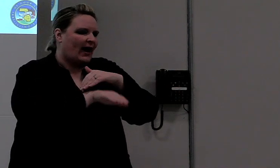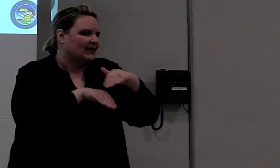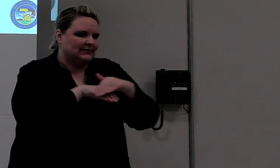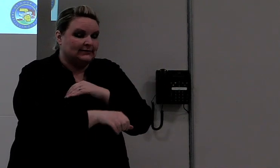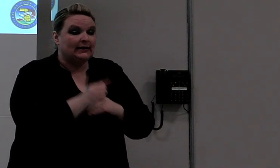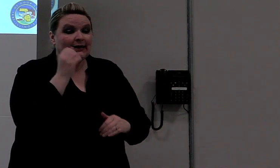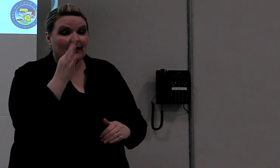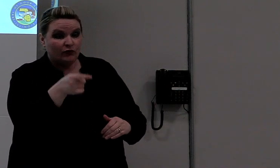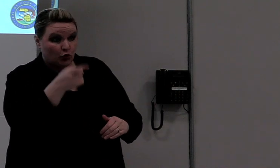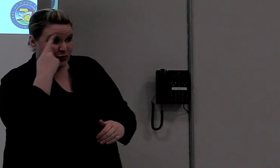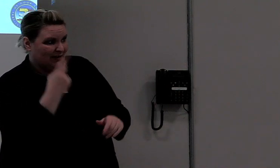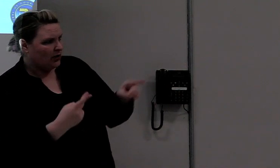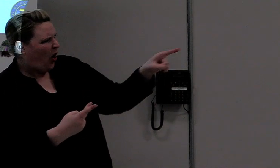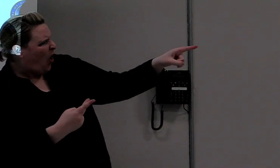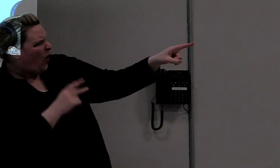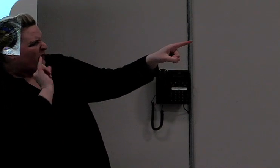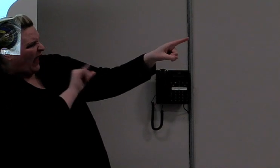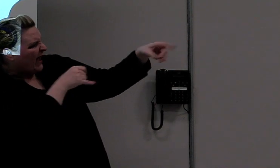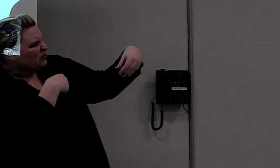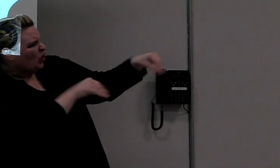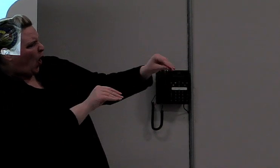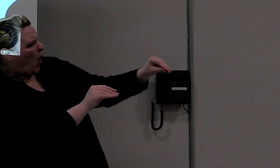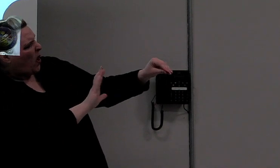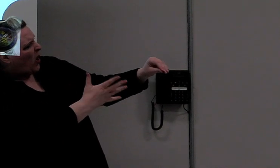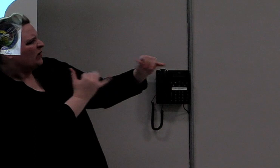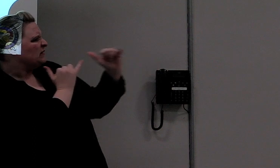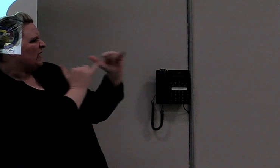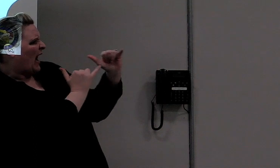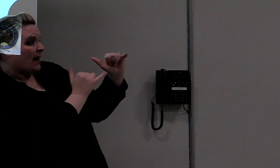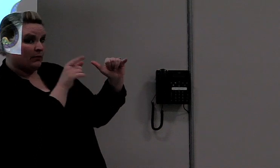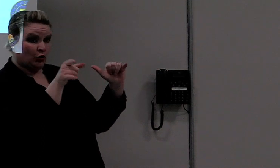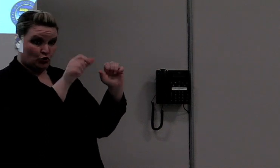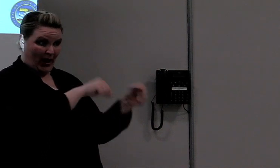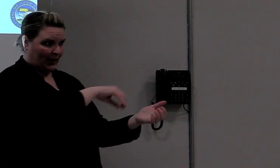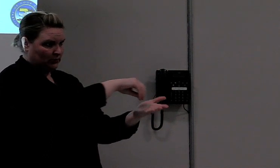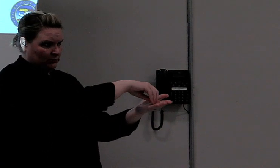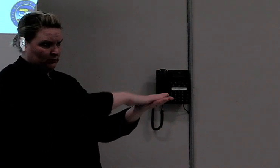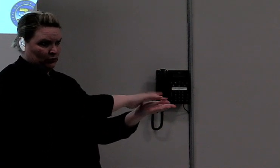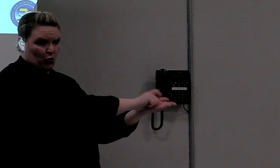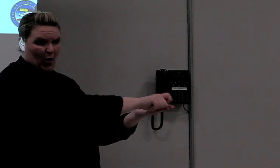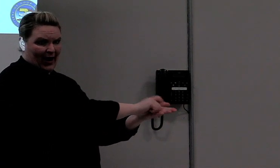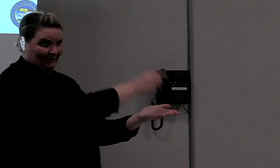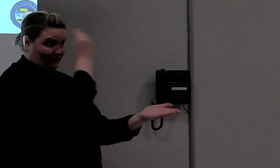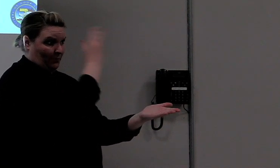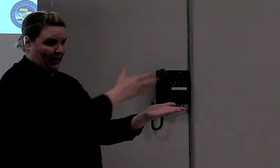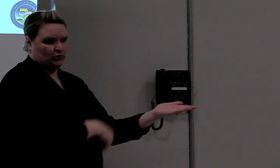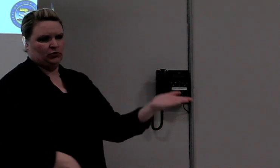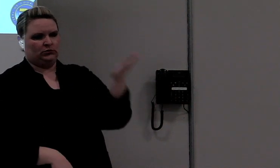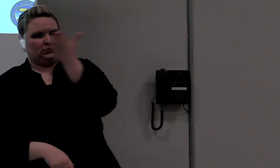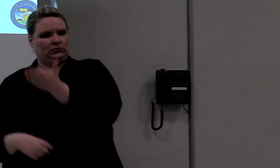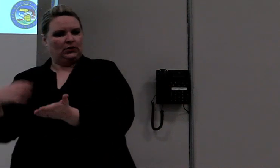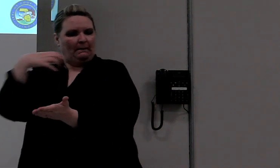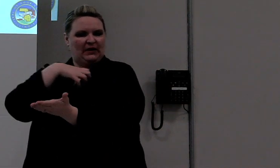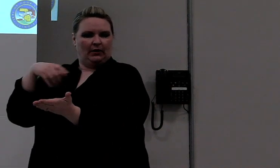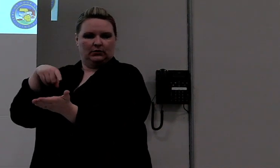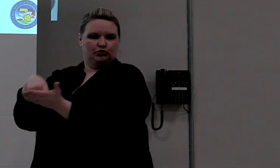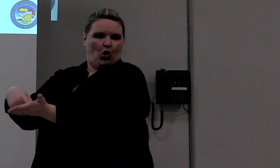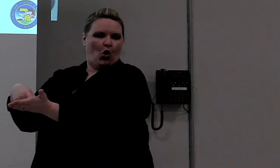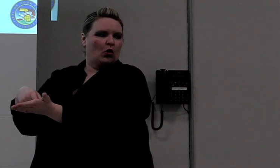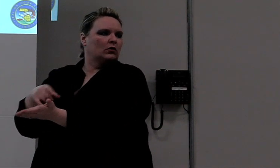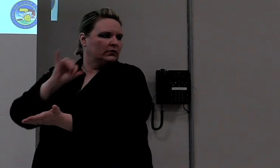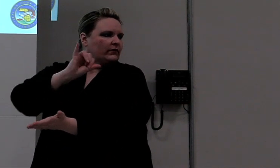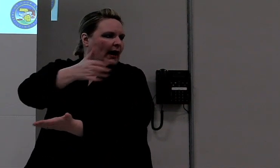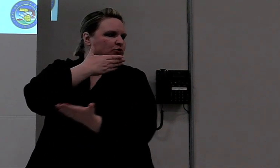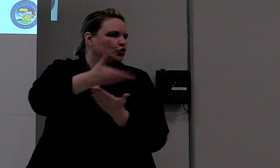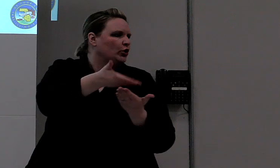So if you see comparable sales in your neighborhood and you can document those for us and bring those to us with your appeal, that's a really good evidence to